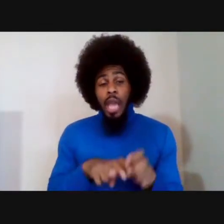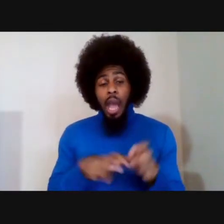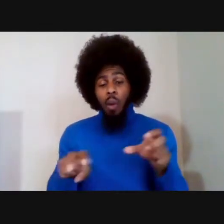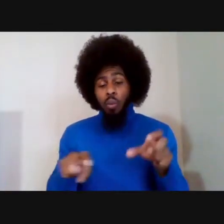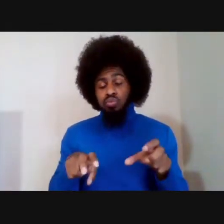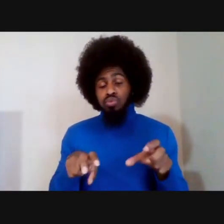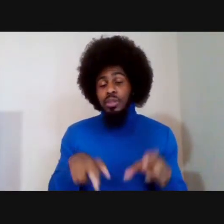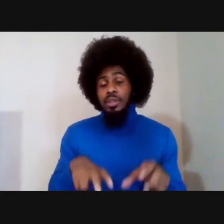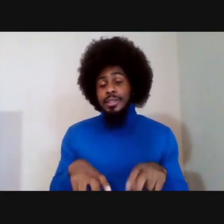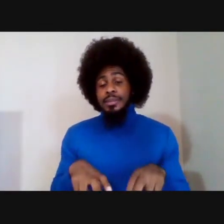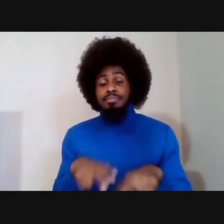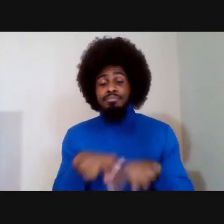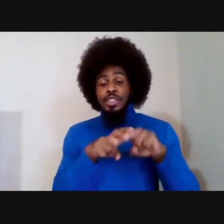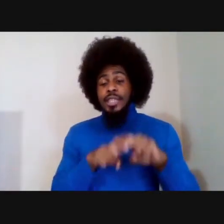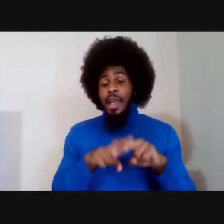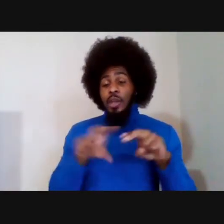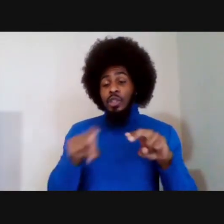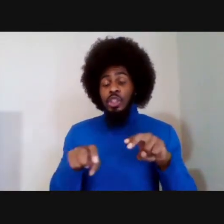oiling her, greasing her scalp.